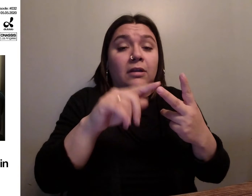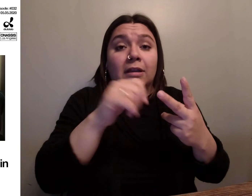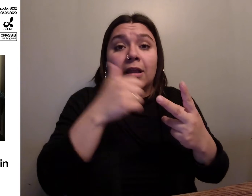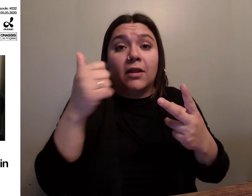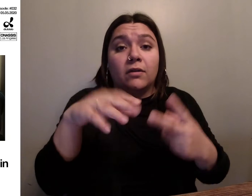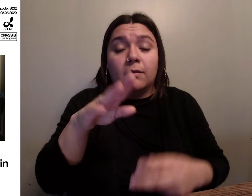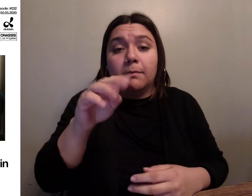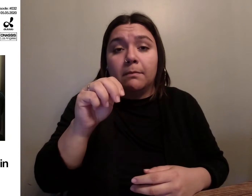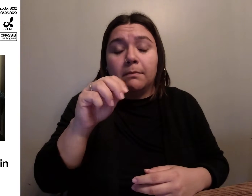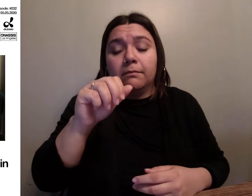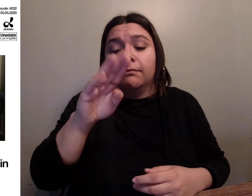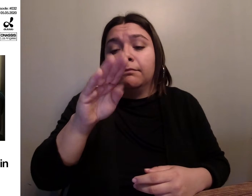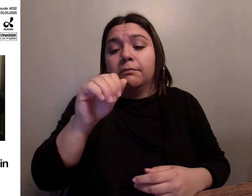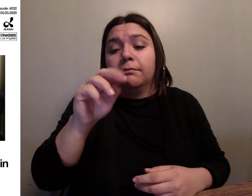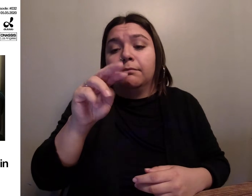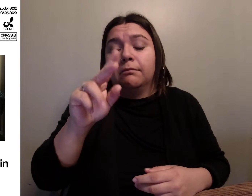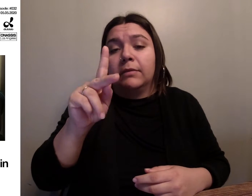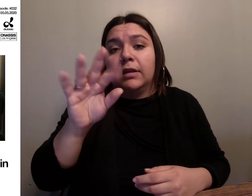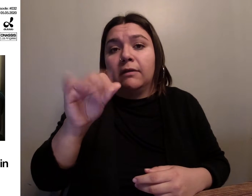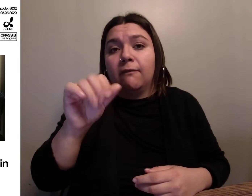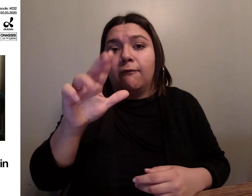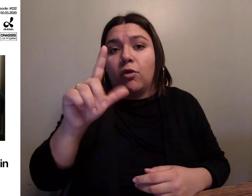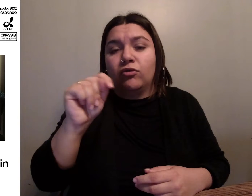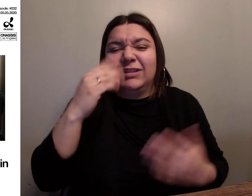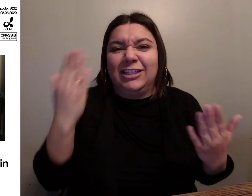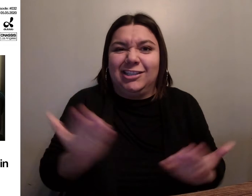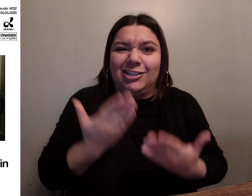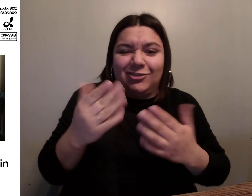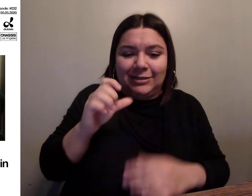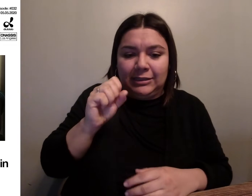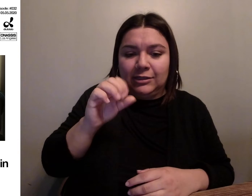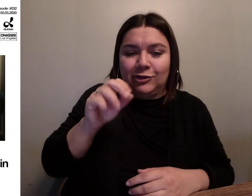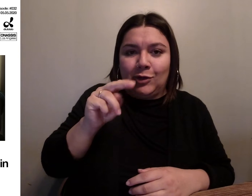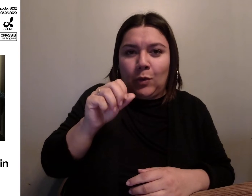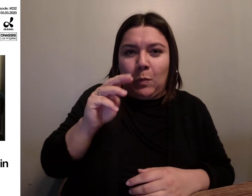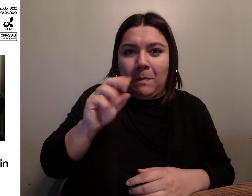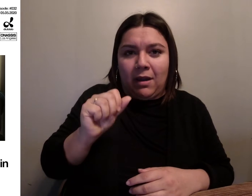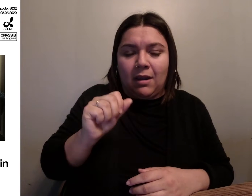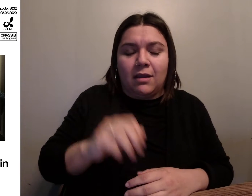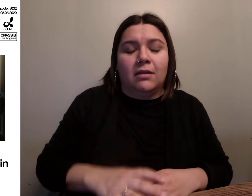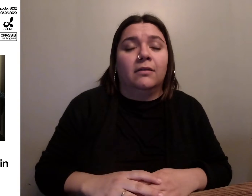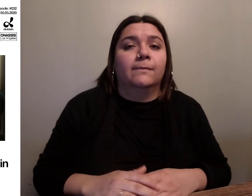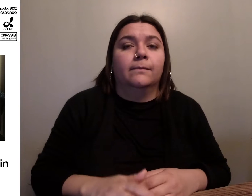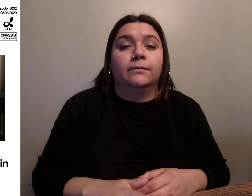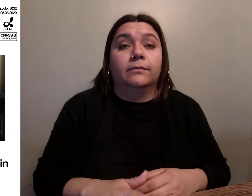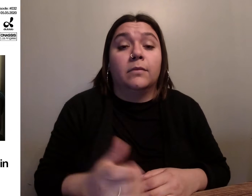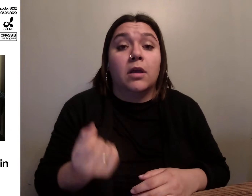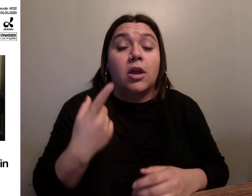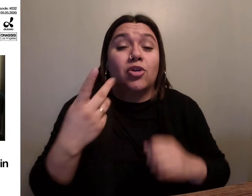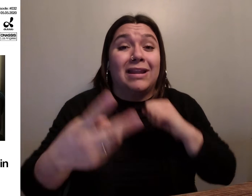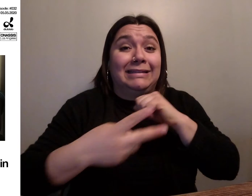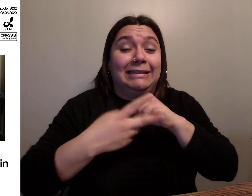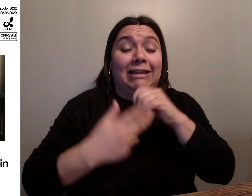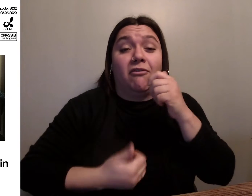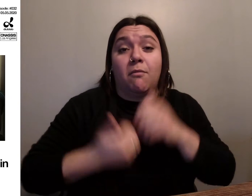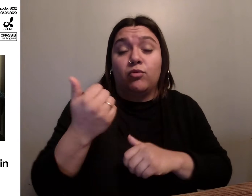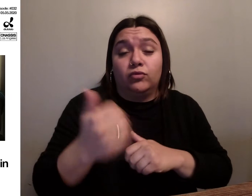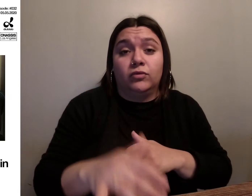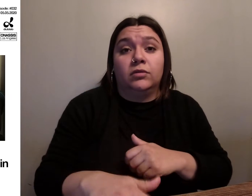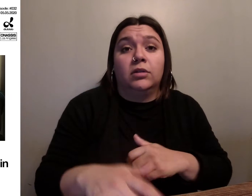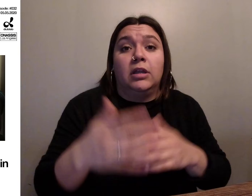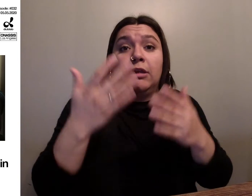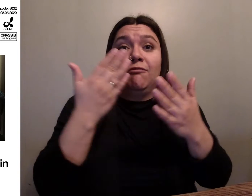and I saved most of the material that I had recorded. So the recordings I still have. How